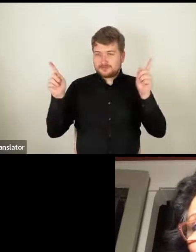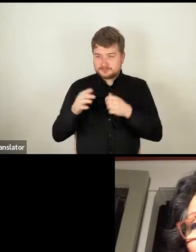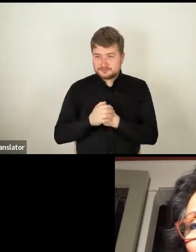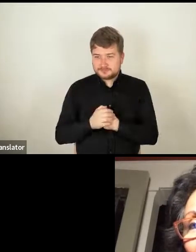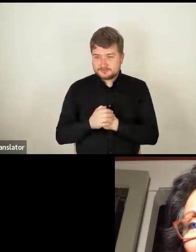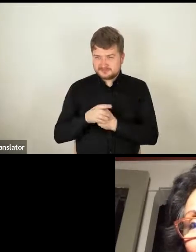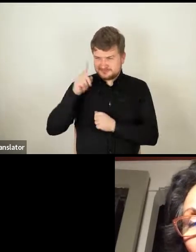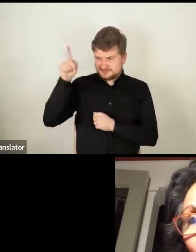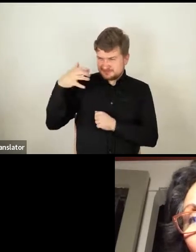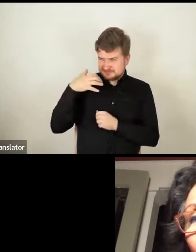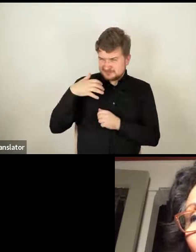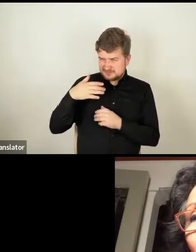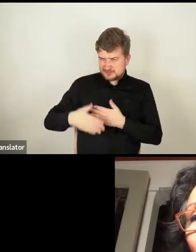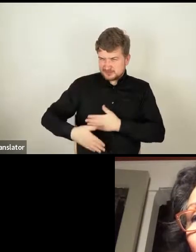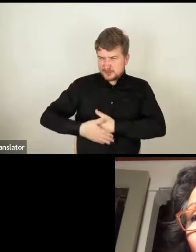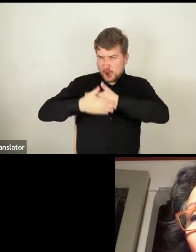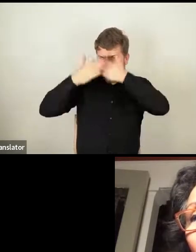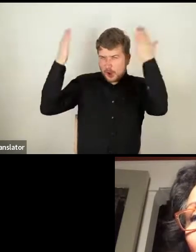Canada.